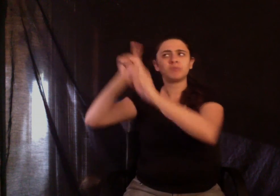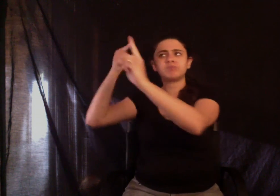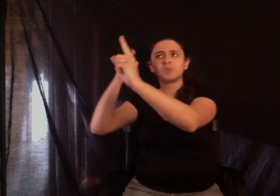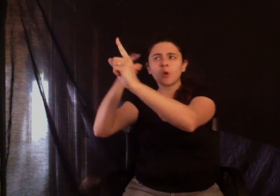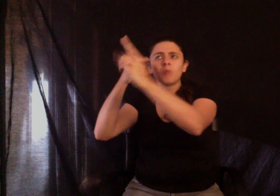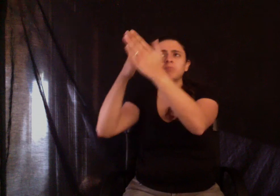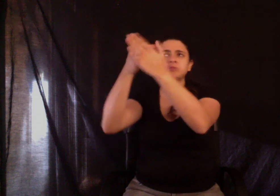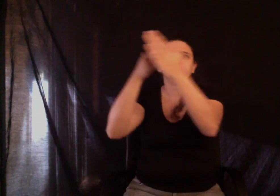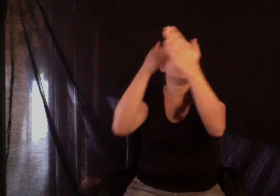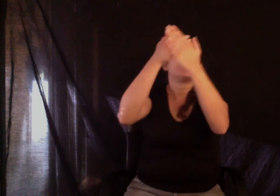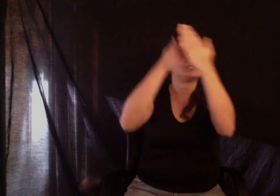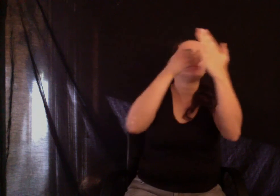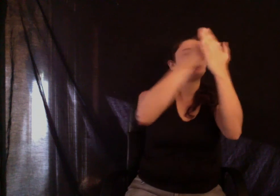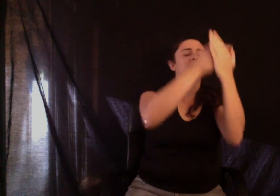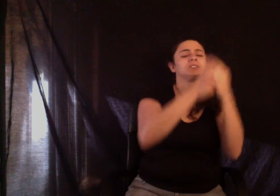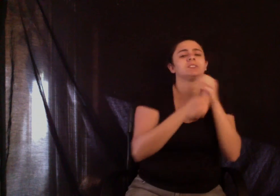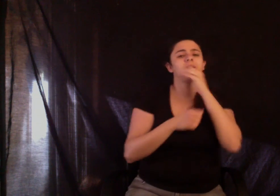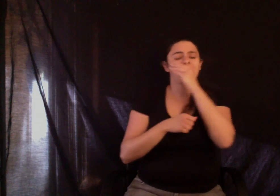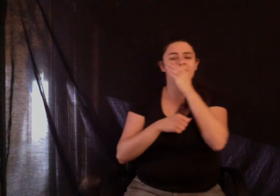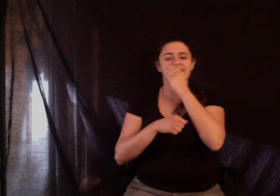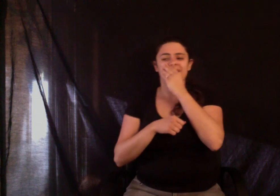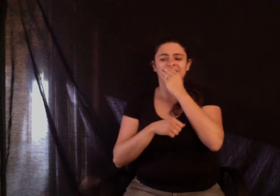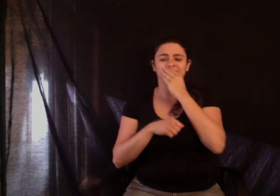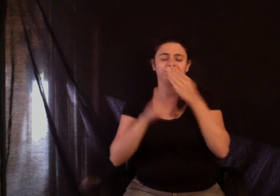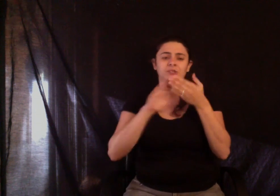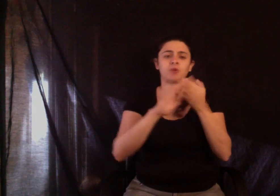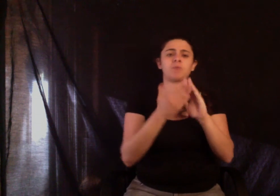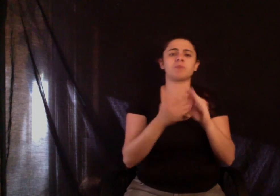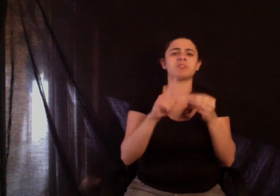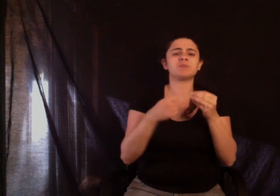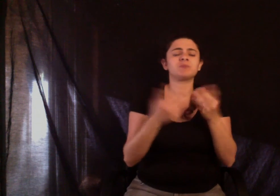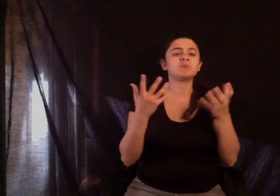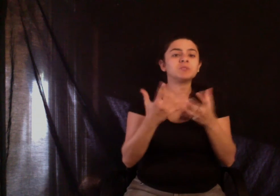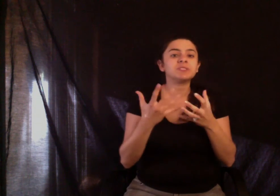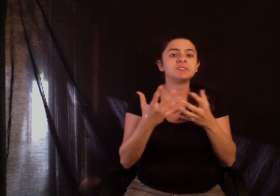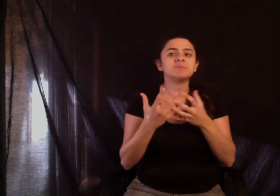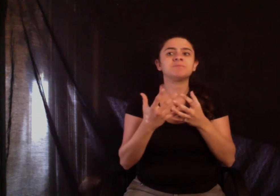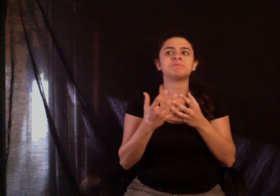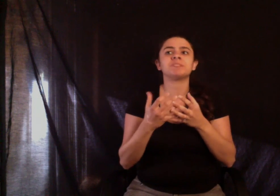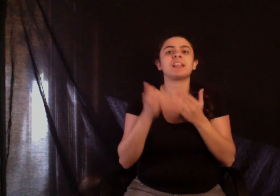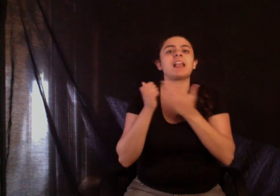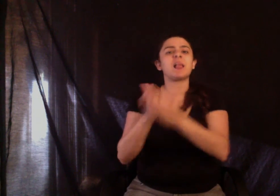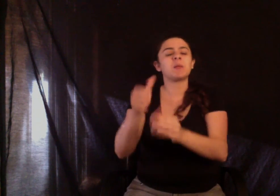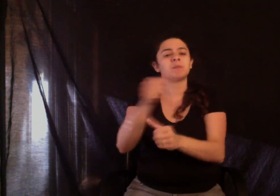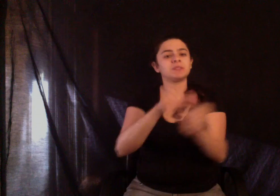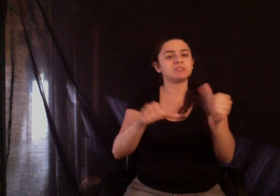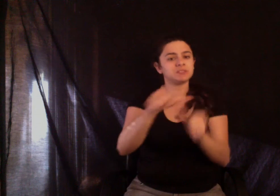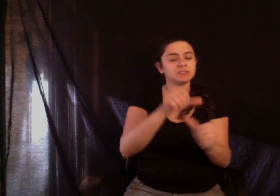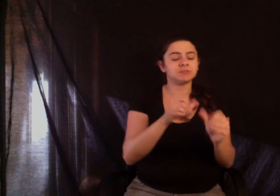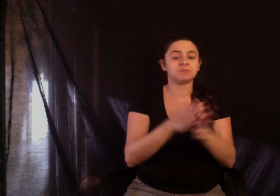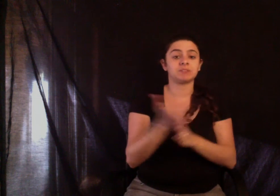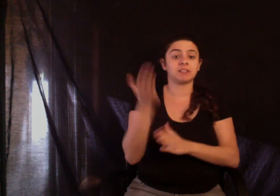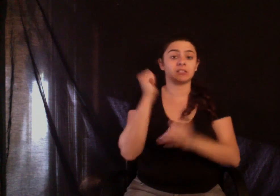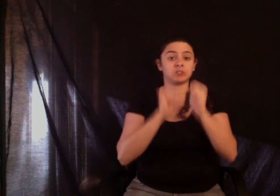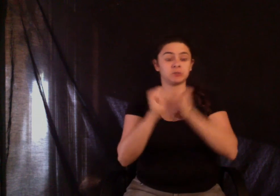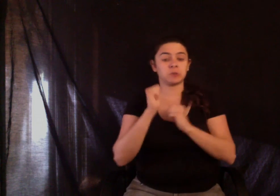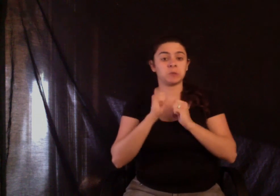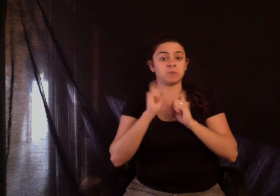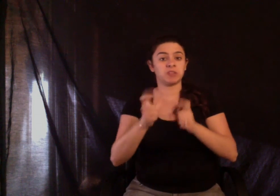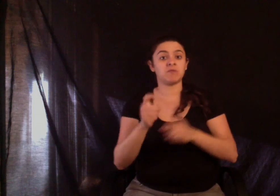there for one another and giving back. On last week's episode, we gave you all a Ulysses bucket list challenge after hearing Yonki